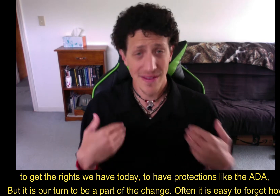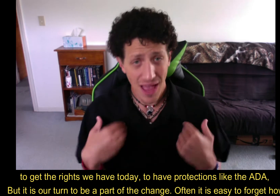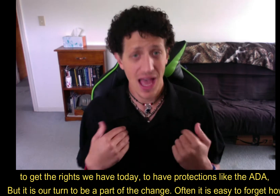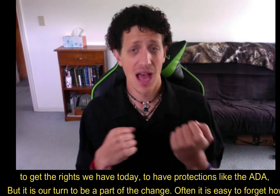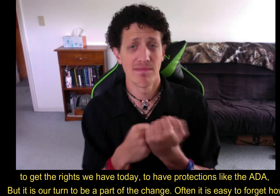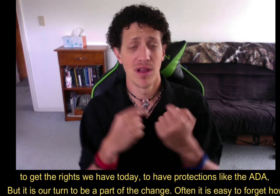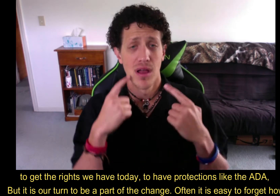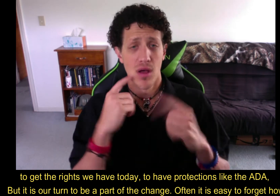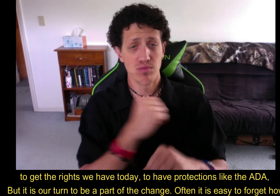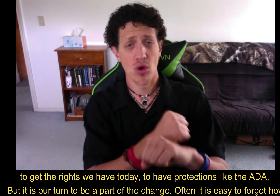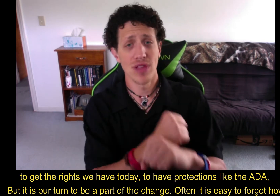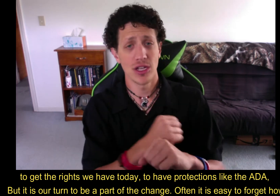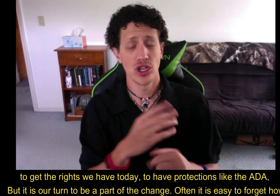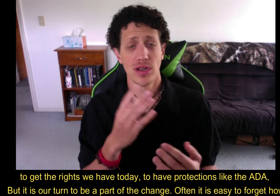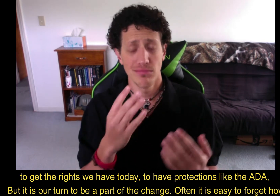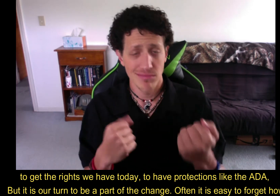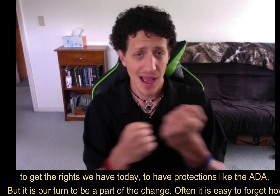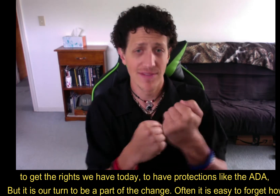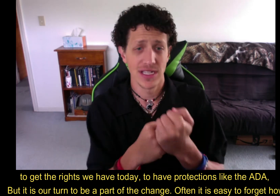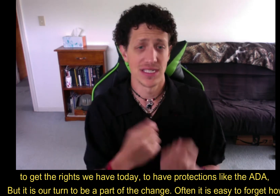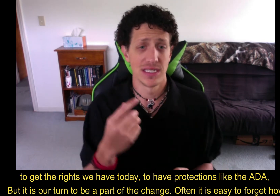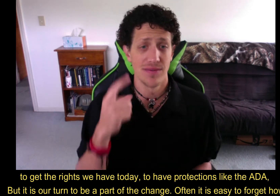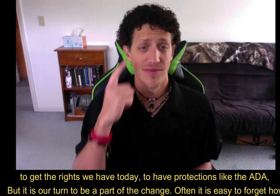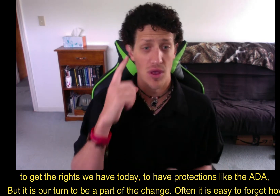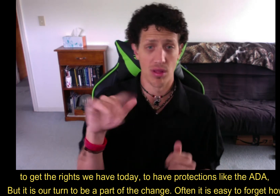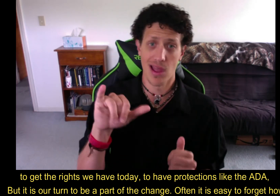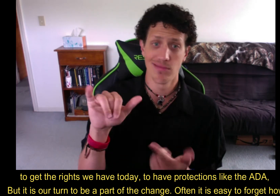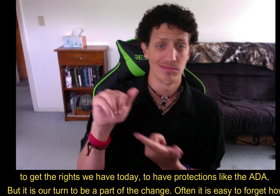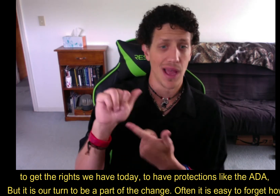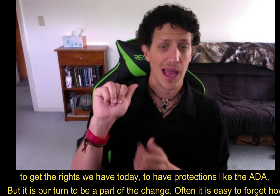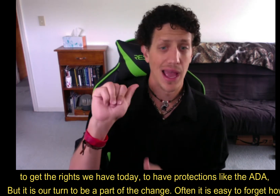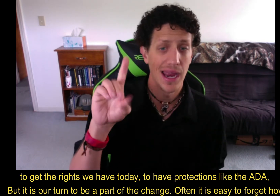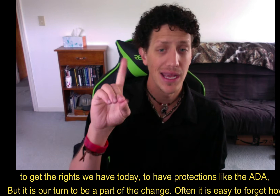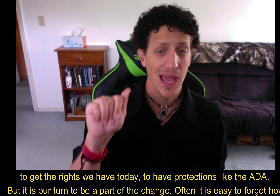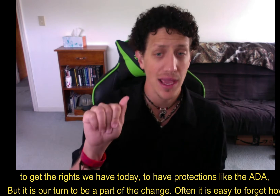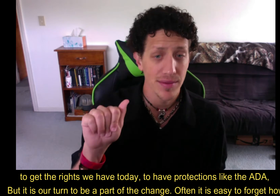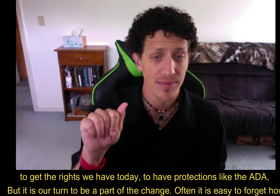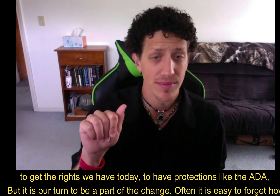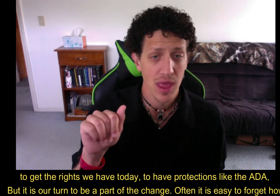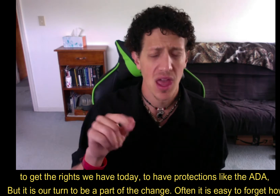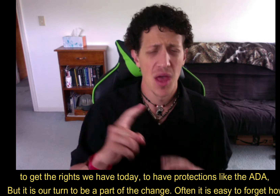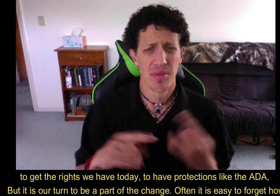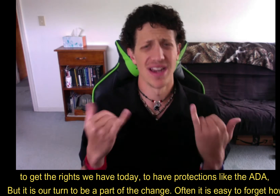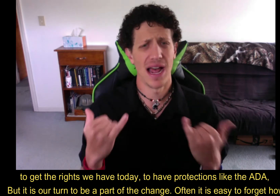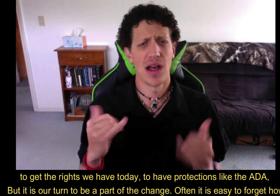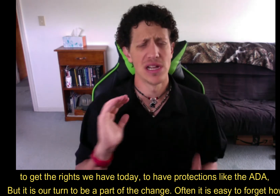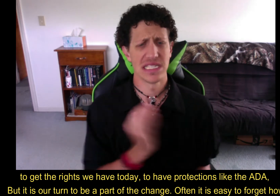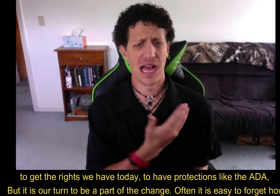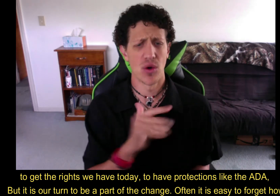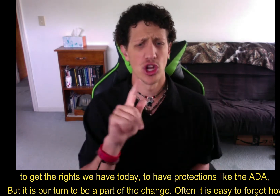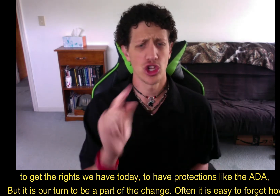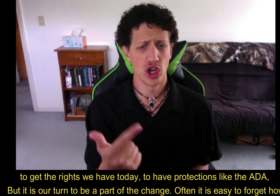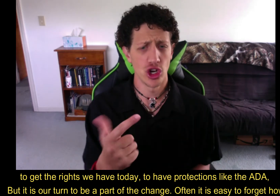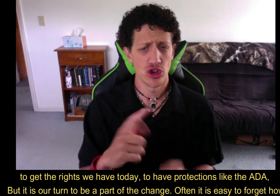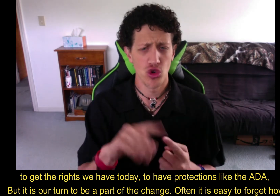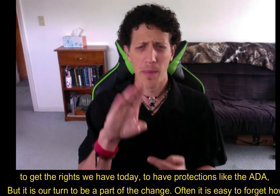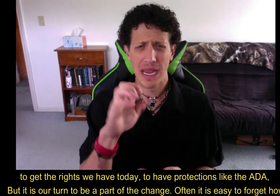have protection, advocacy like ADA, but now it's our turn to be